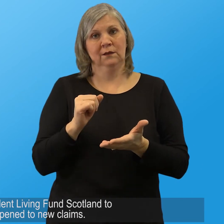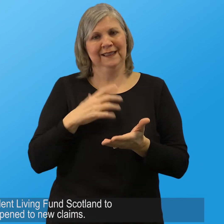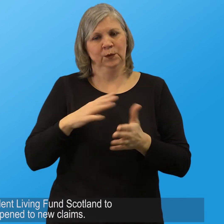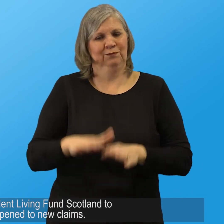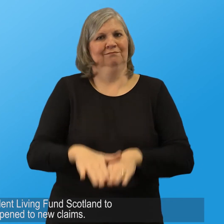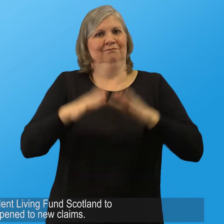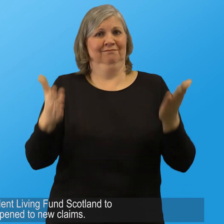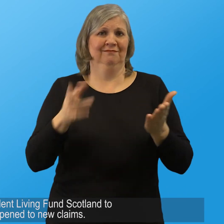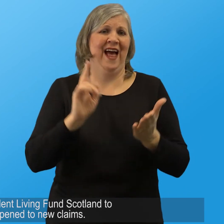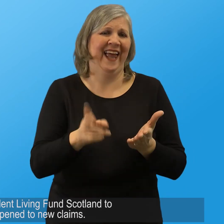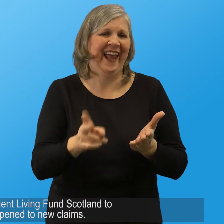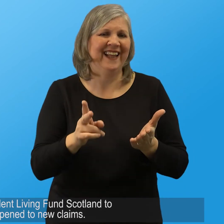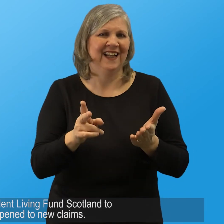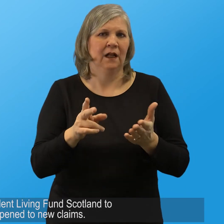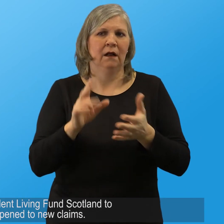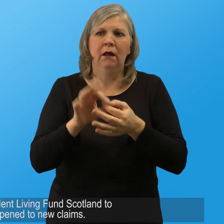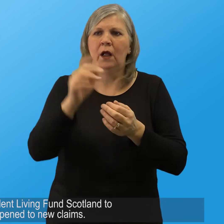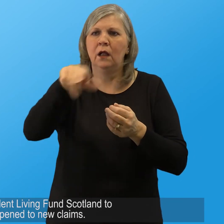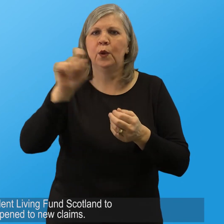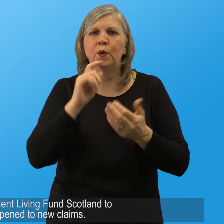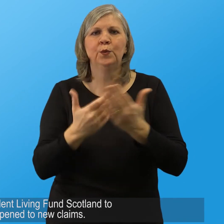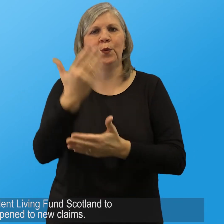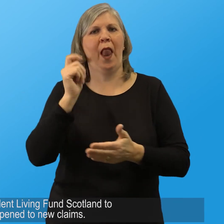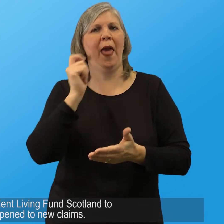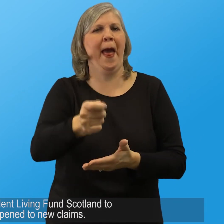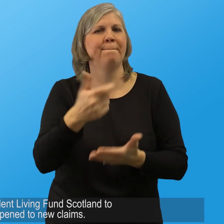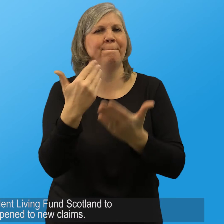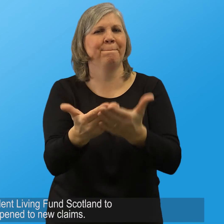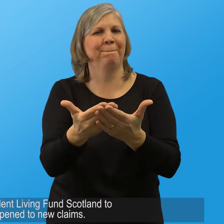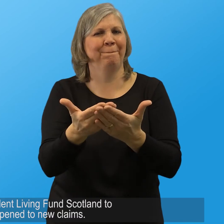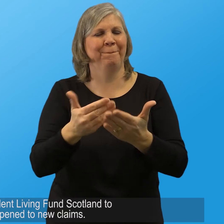The Independent Living Fund Scotland to be reopened to new claims.